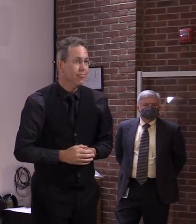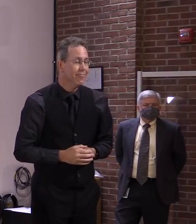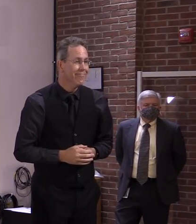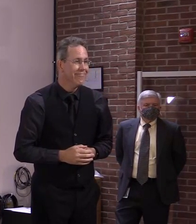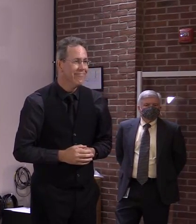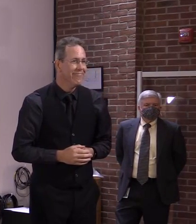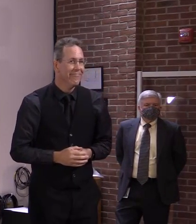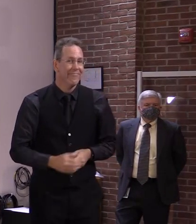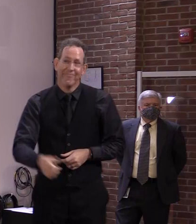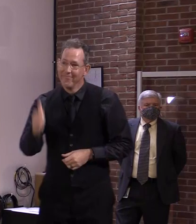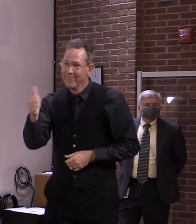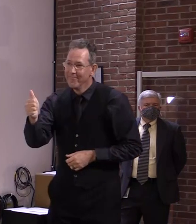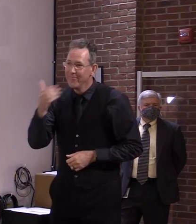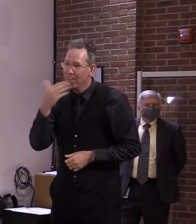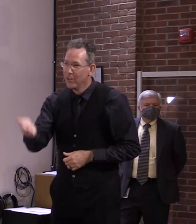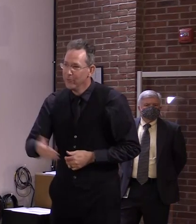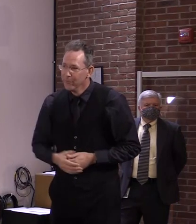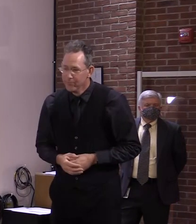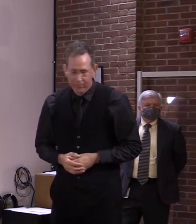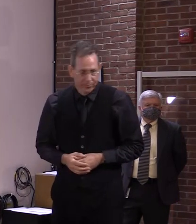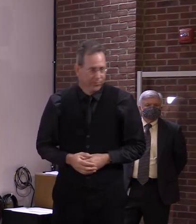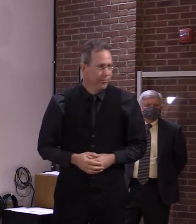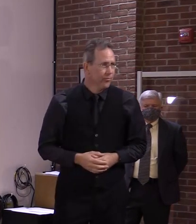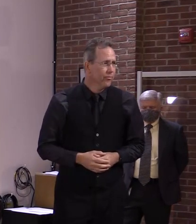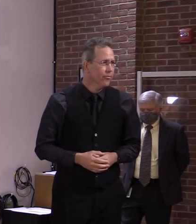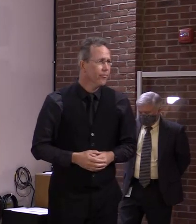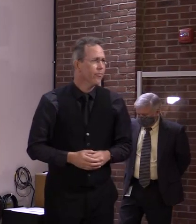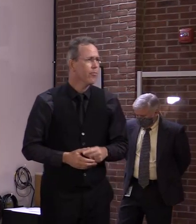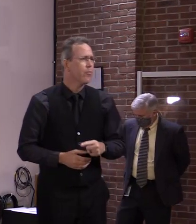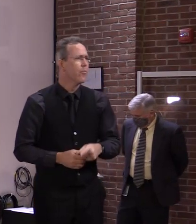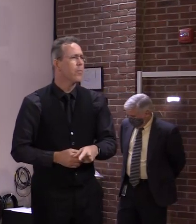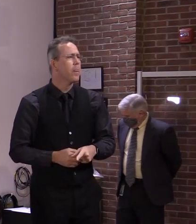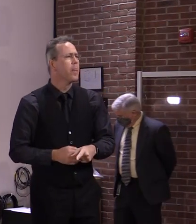Thank you. Joseph Gresser, the Barton Chronicle.